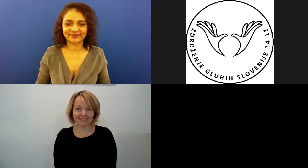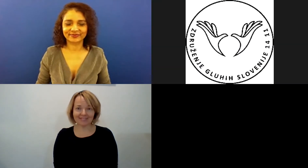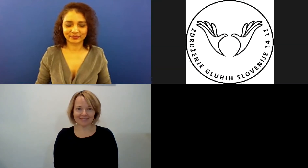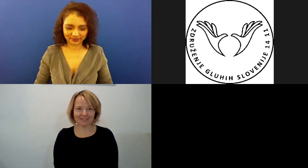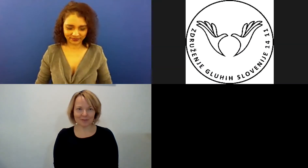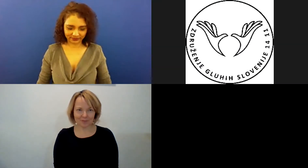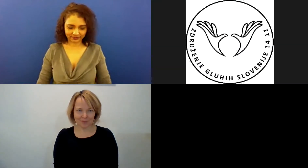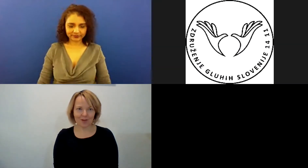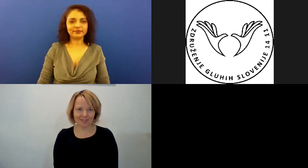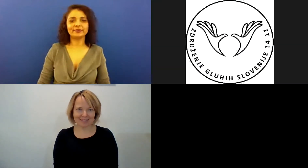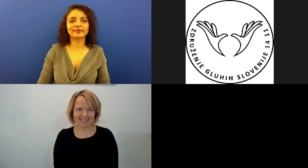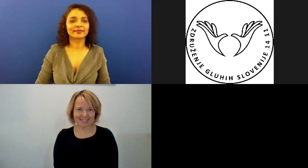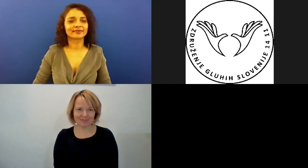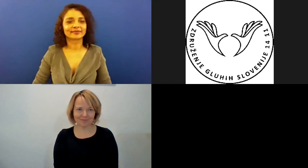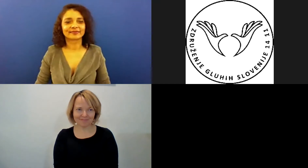yours.